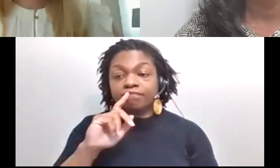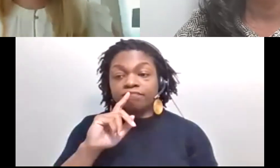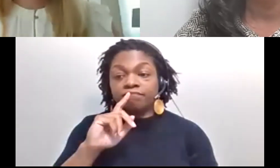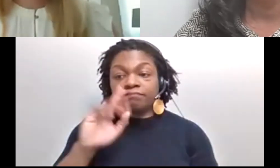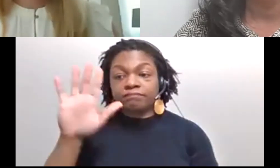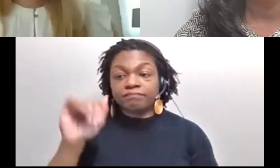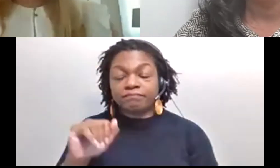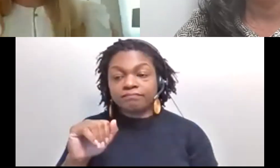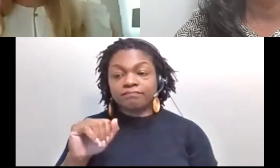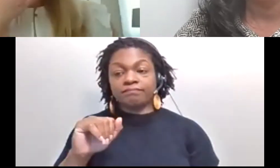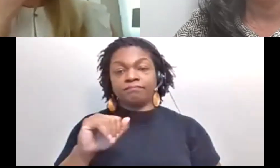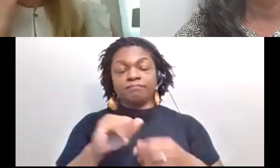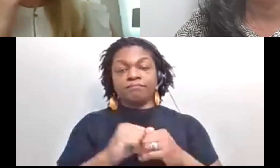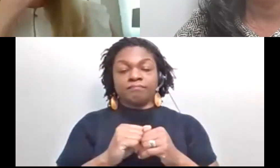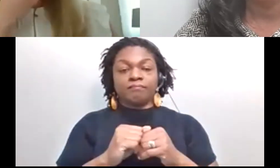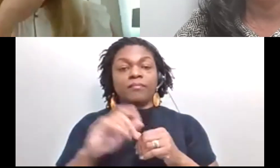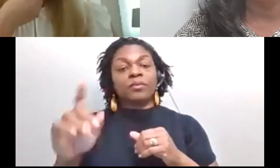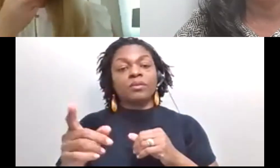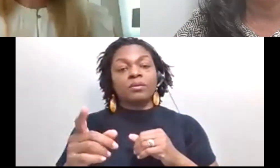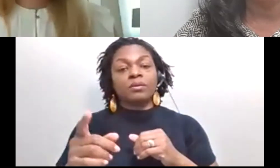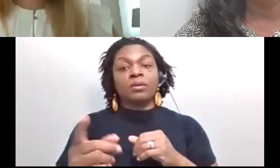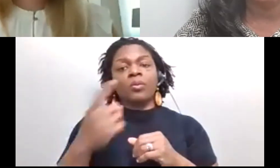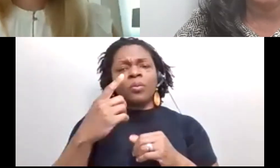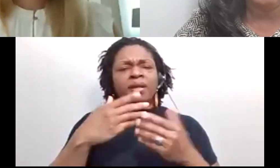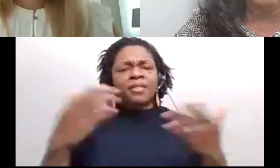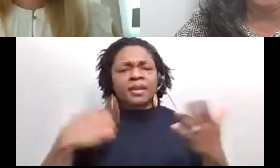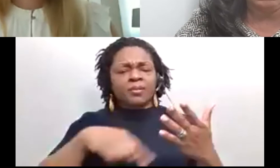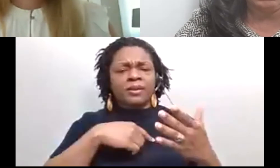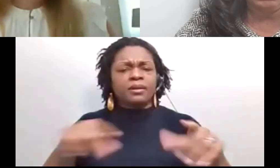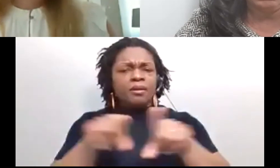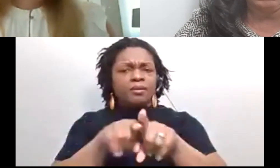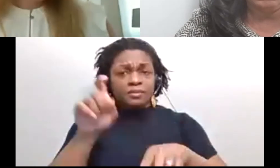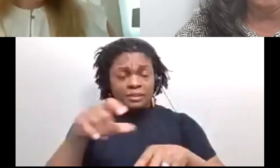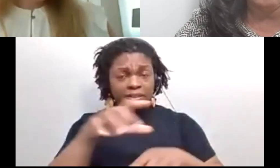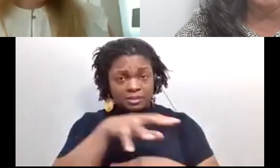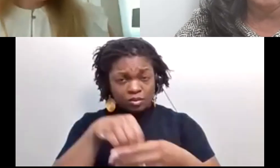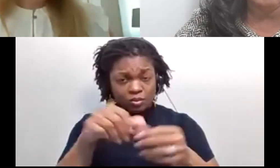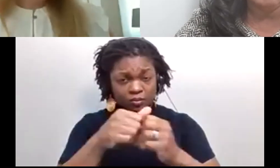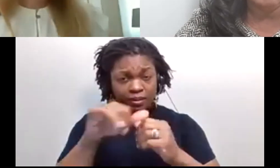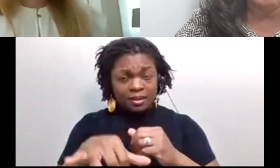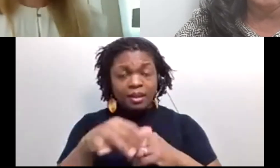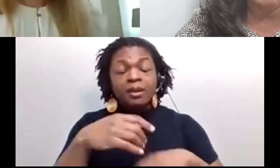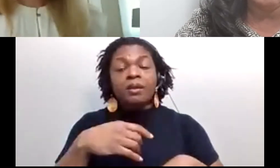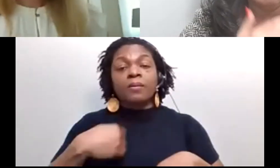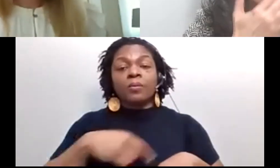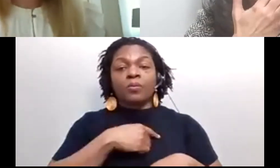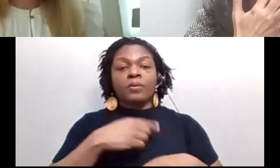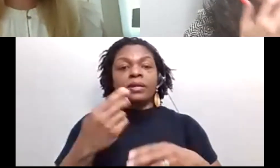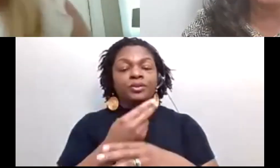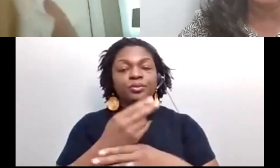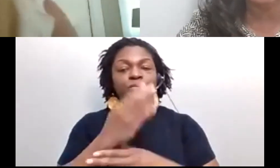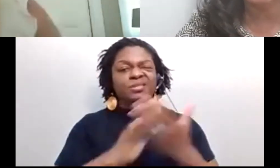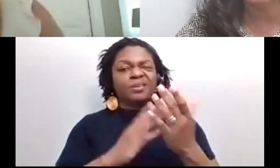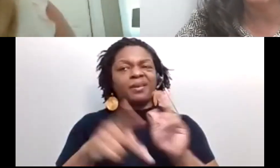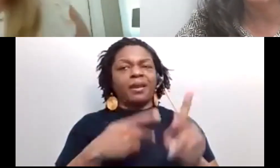One thing I think that we also need to include with that is there be some sort of